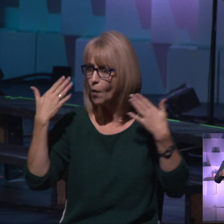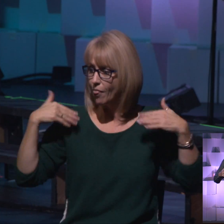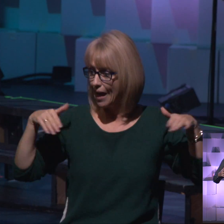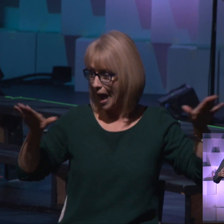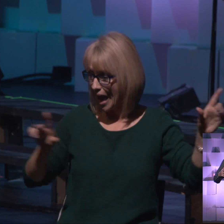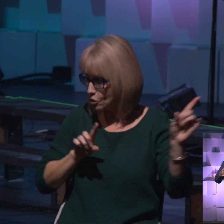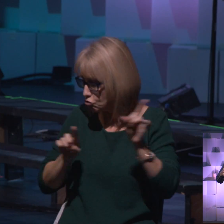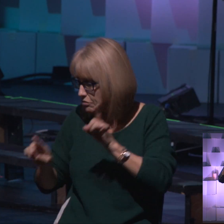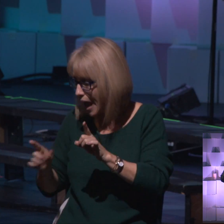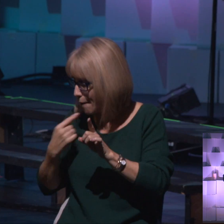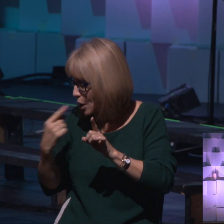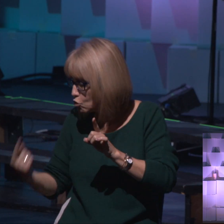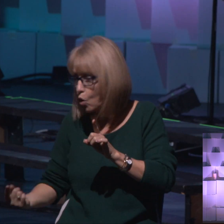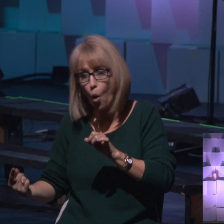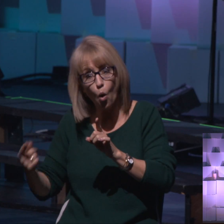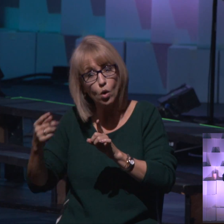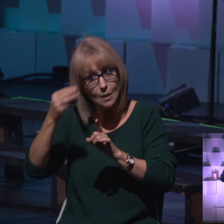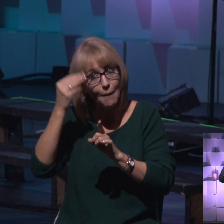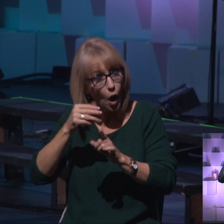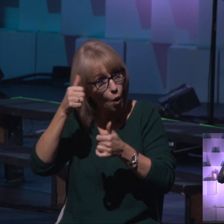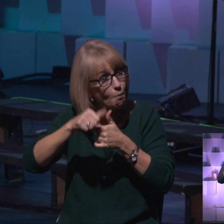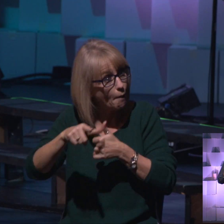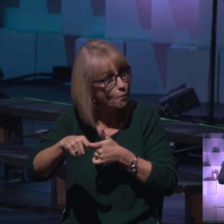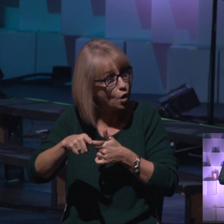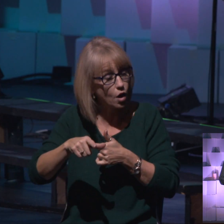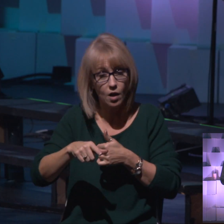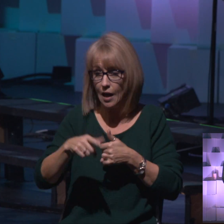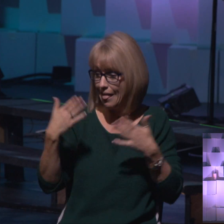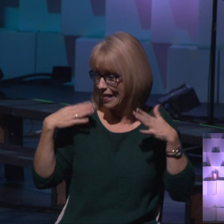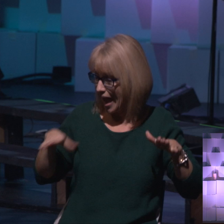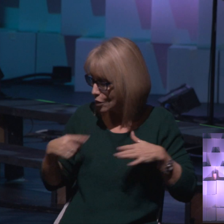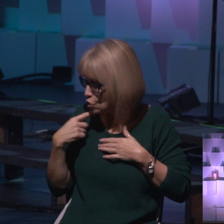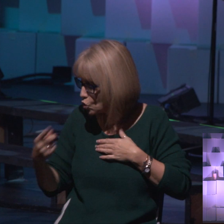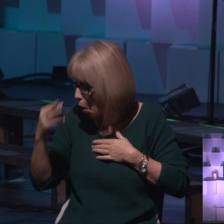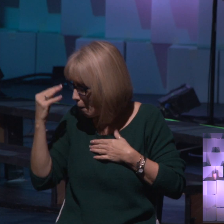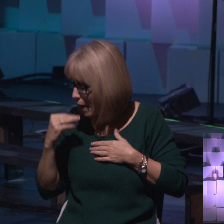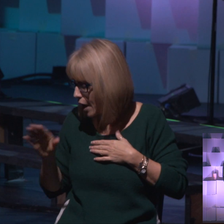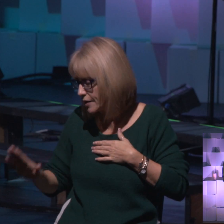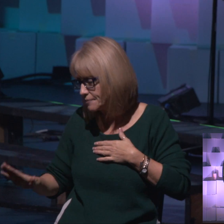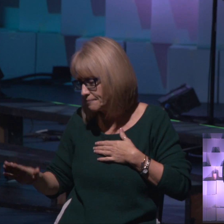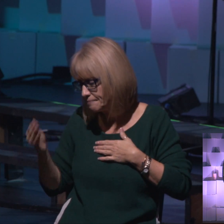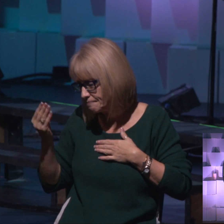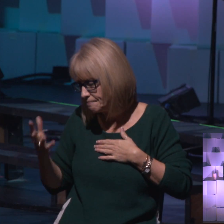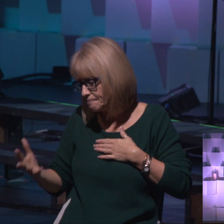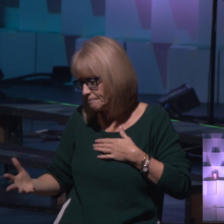was foretold. The angel says to her in Luke chapter 1, verse 37, all